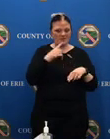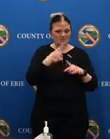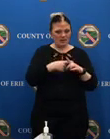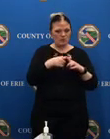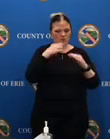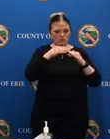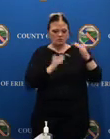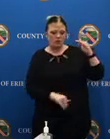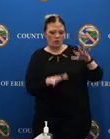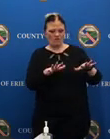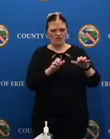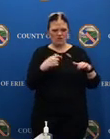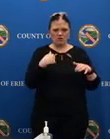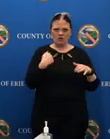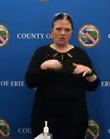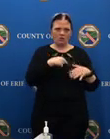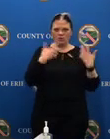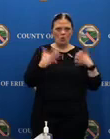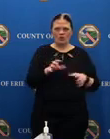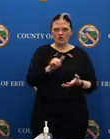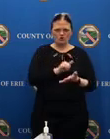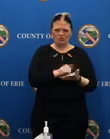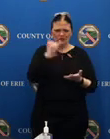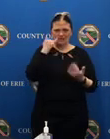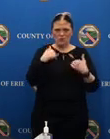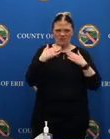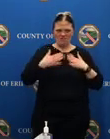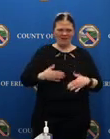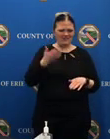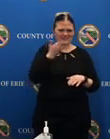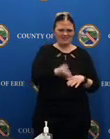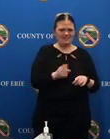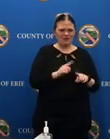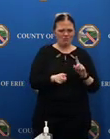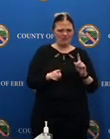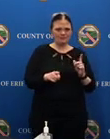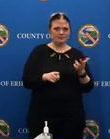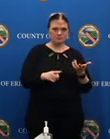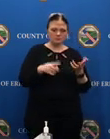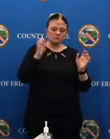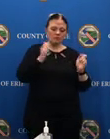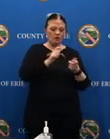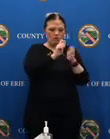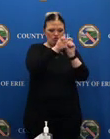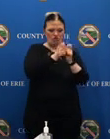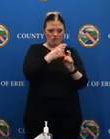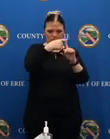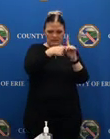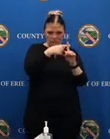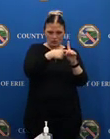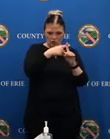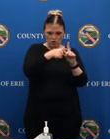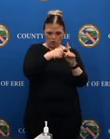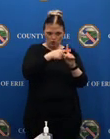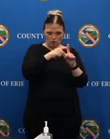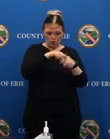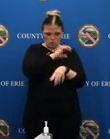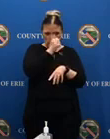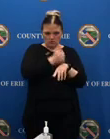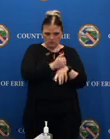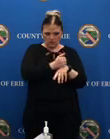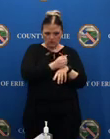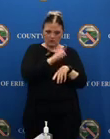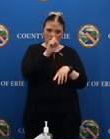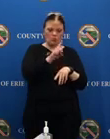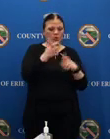freezing. You certainly wouldn't want to do that if you had bodies in there, but they could adjust the temperature and make it such that it was just one